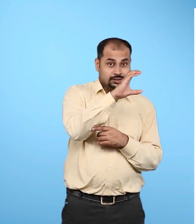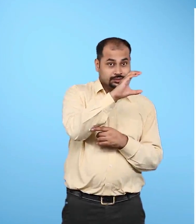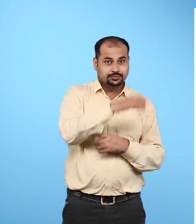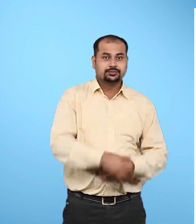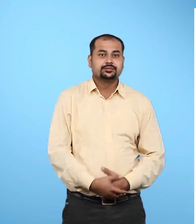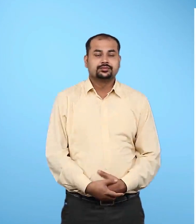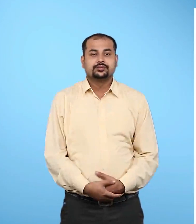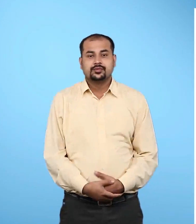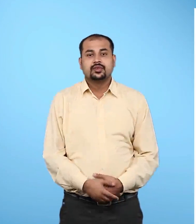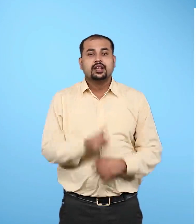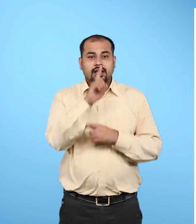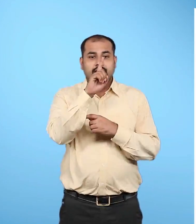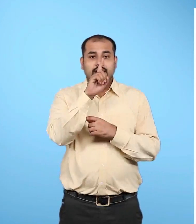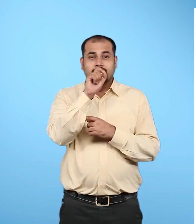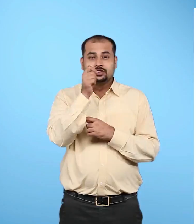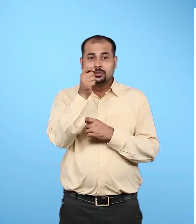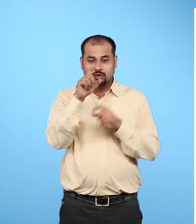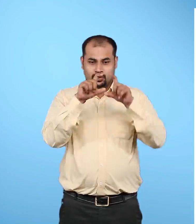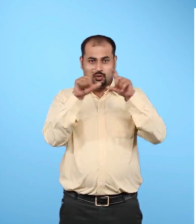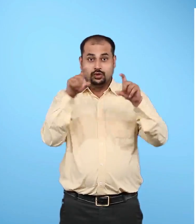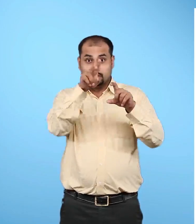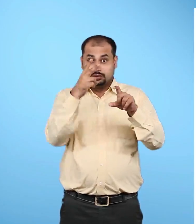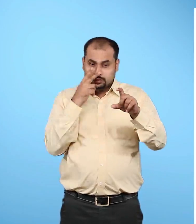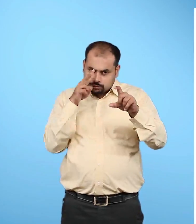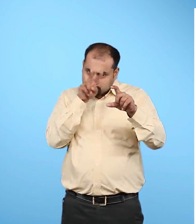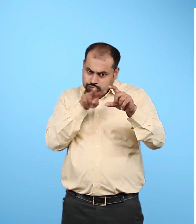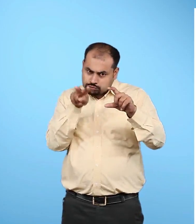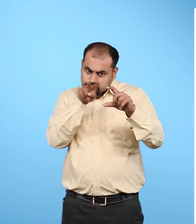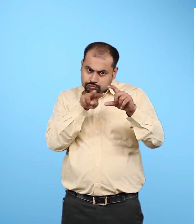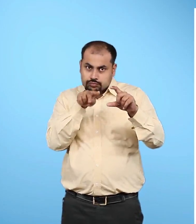C. Look at a 10-rupee note.